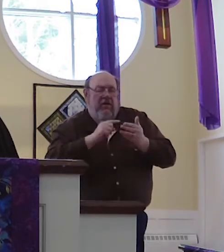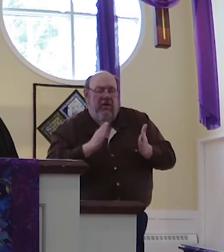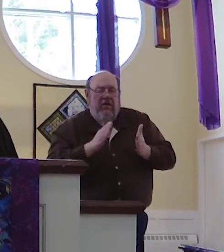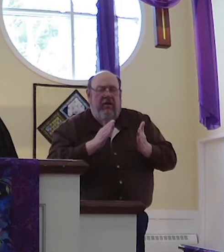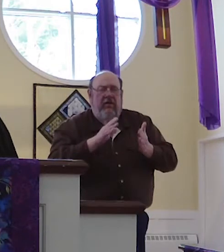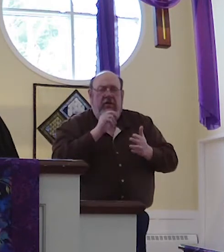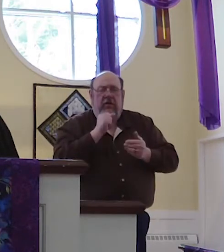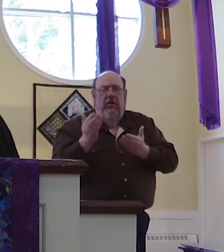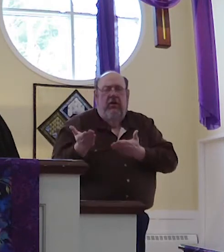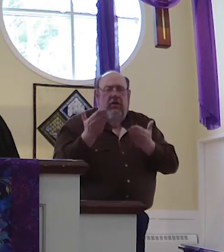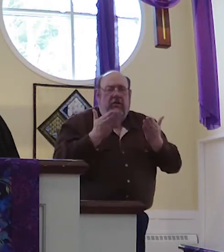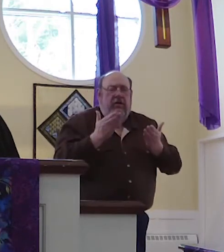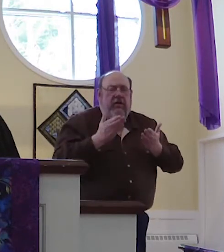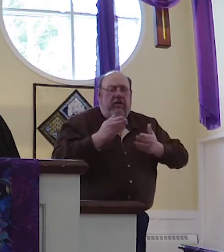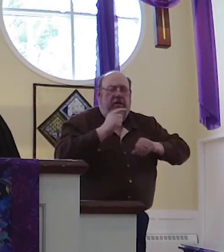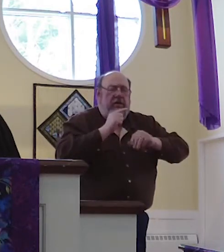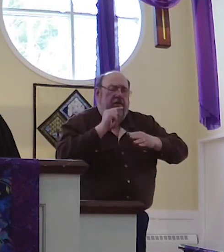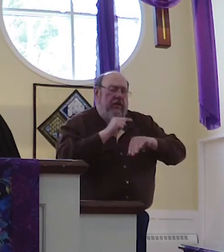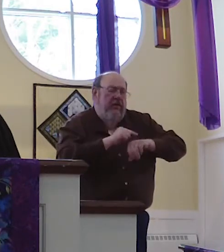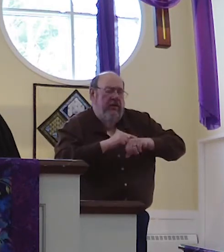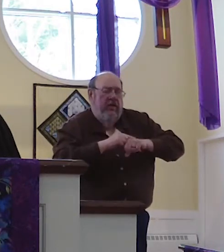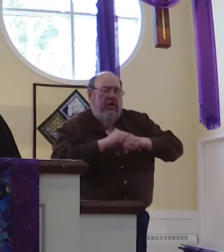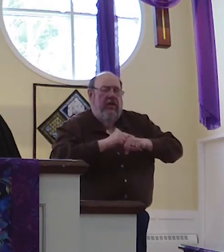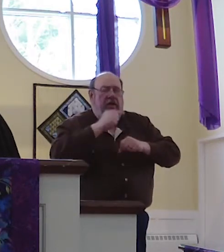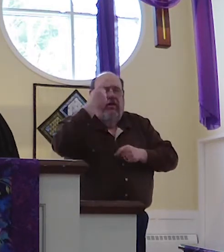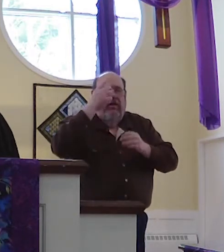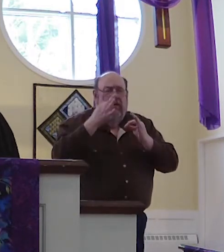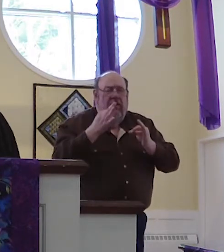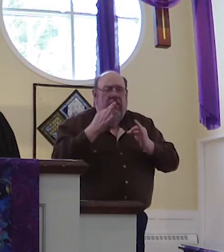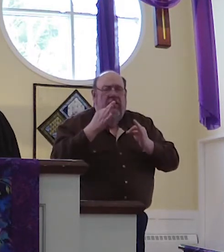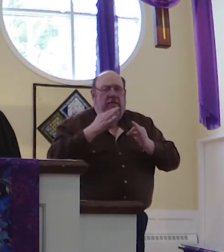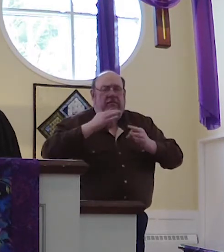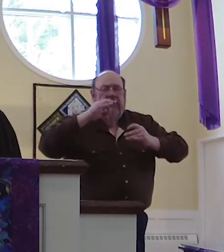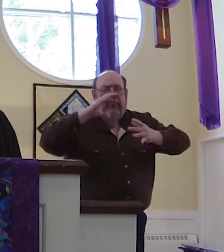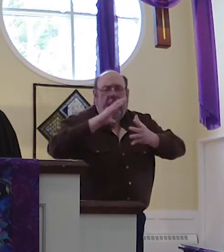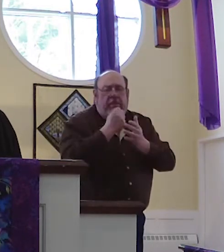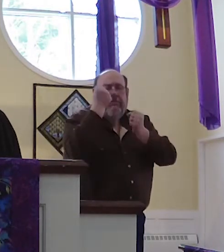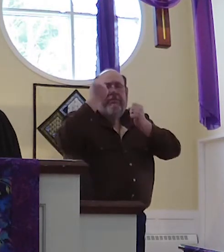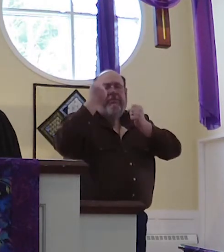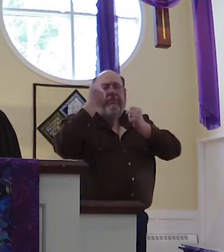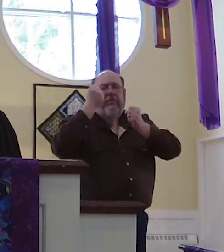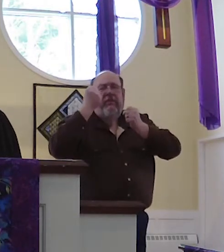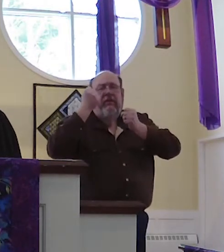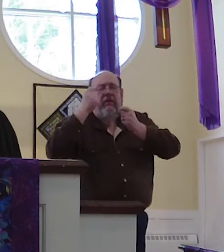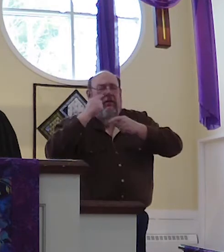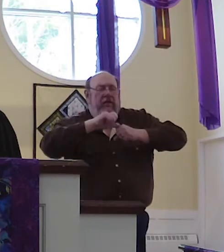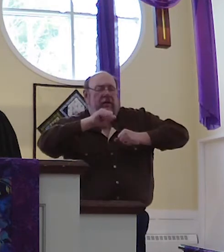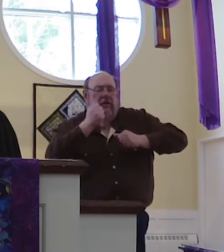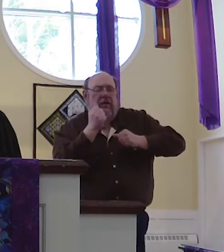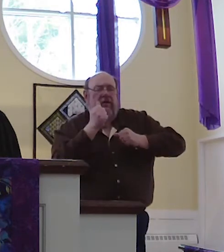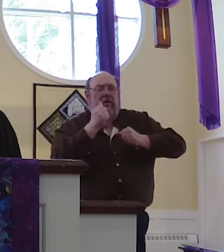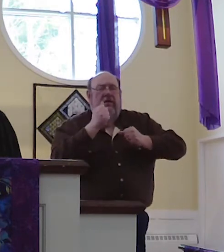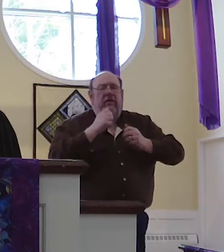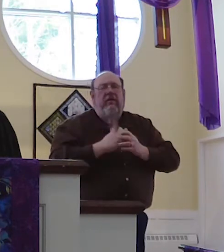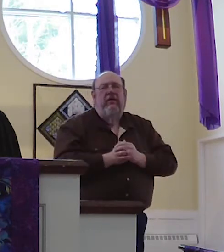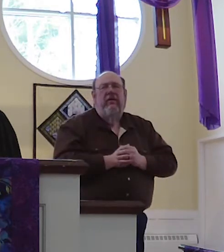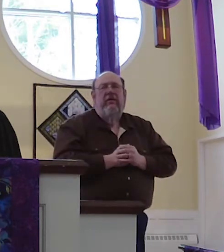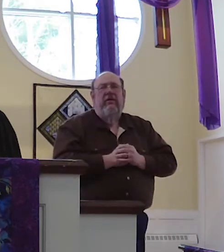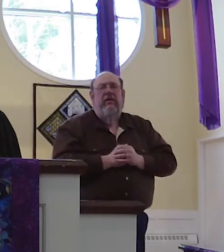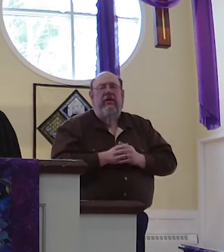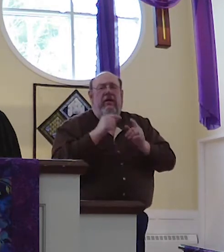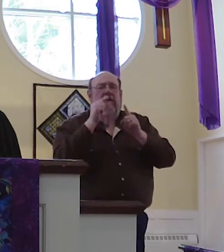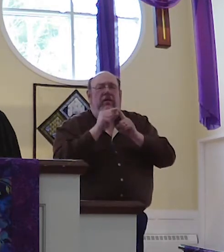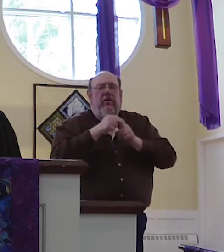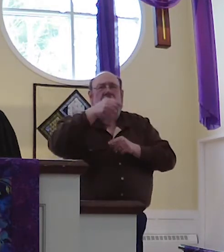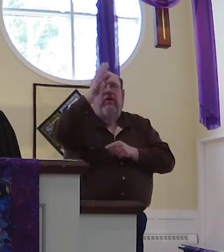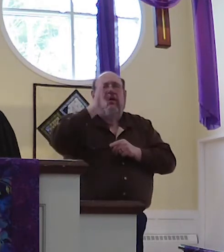to the time of trial, but rescue us from the evil one. The word of